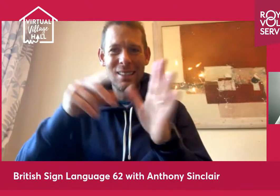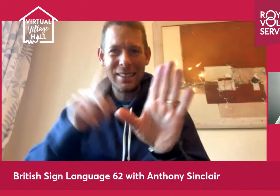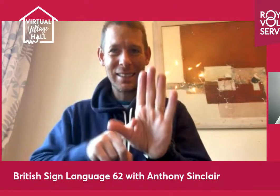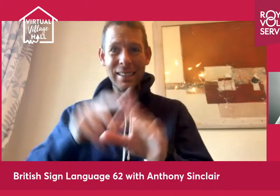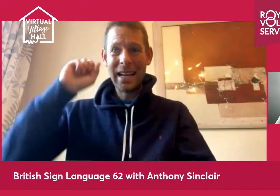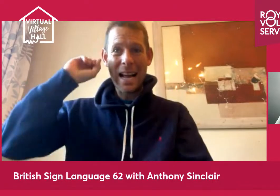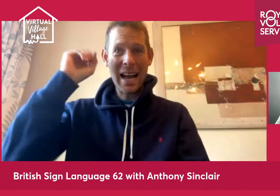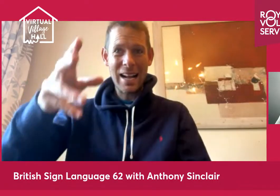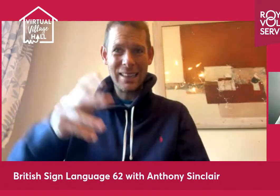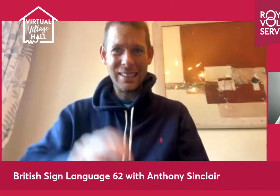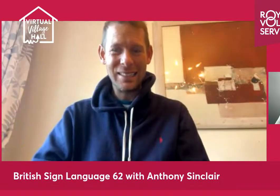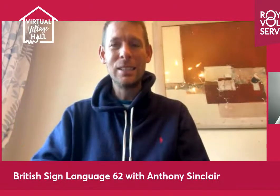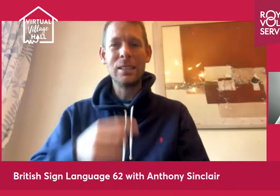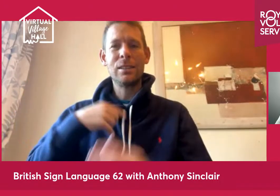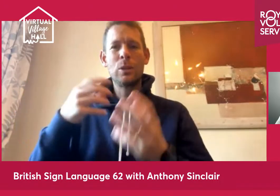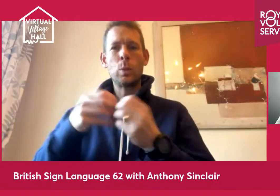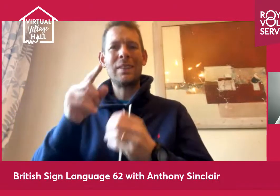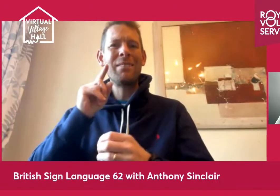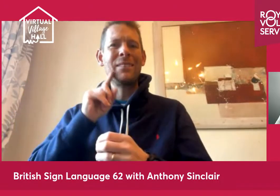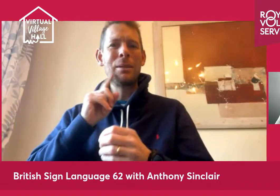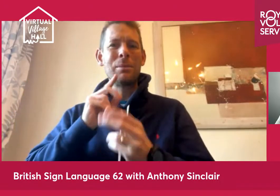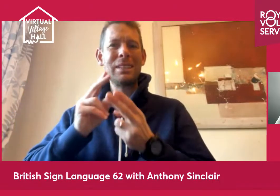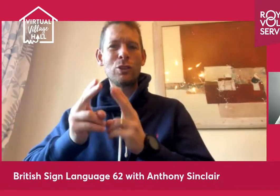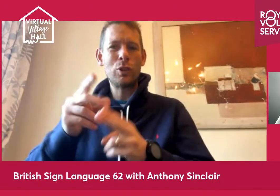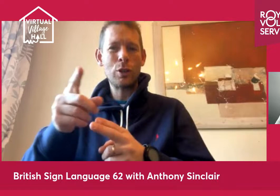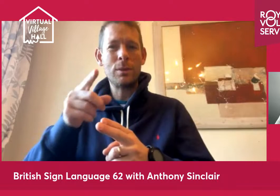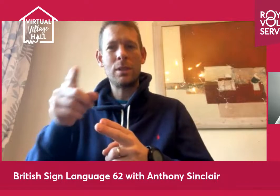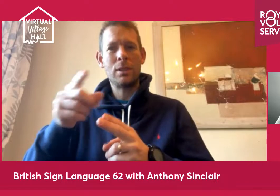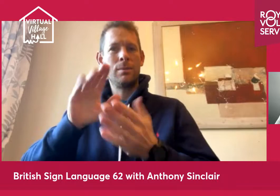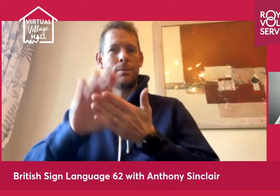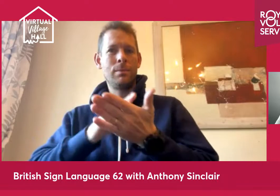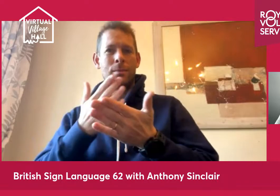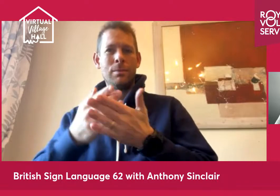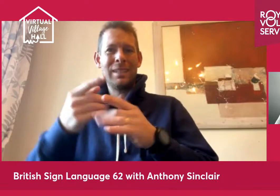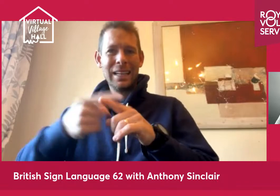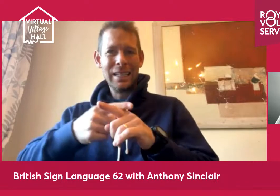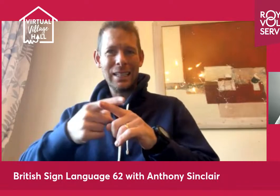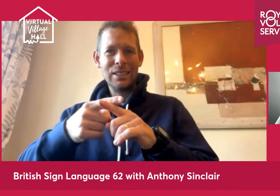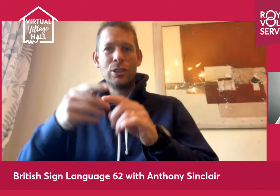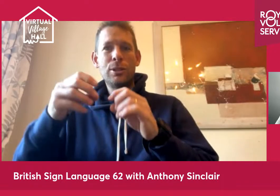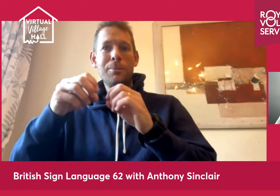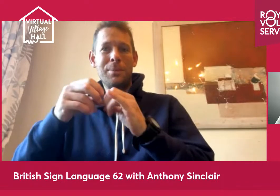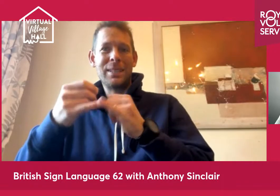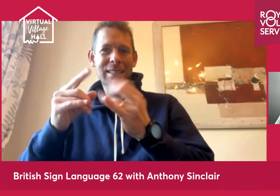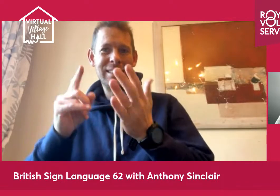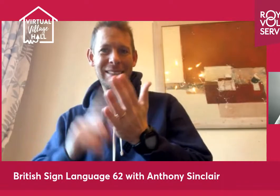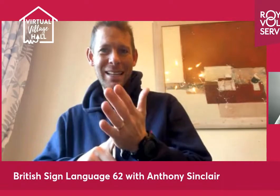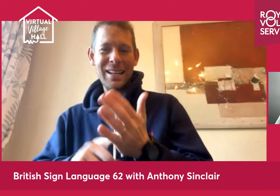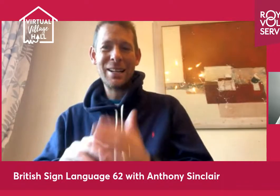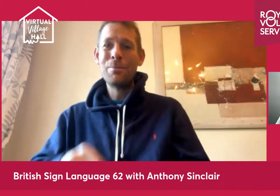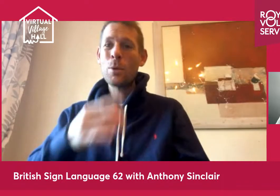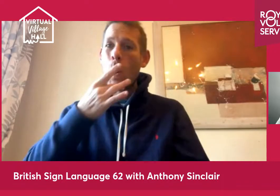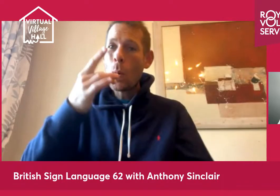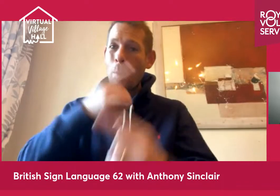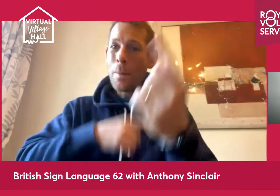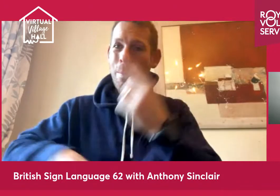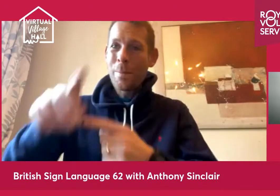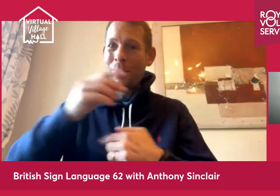Anthony, and that's my sign name. And you can see a female interpreter on the screen. So she's translating between British